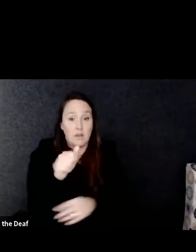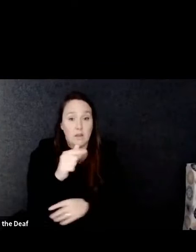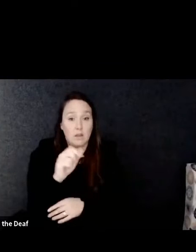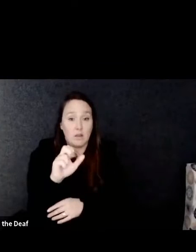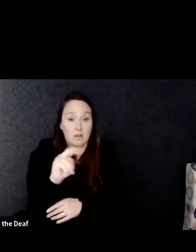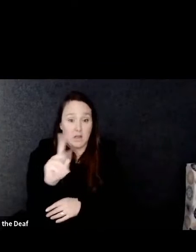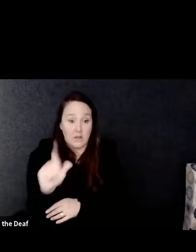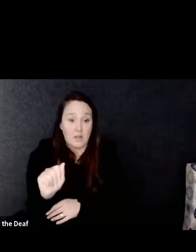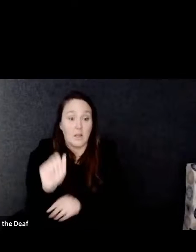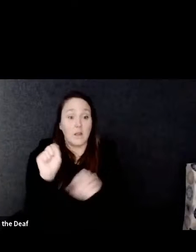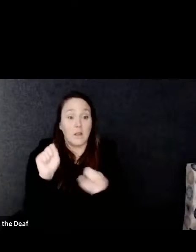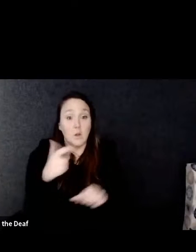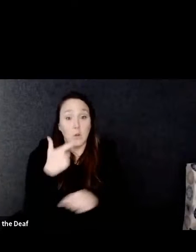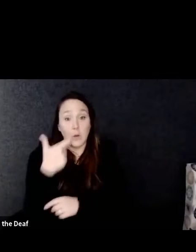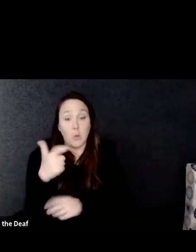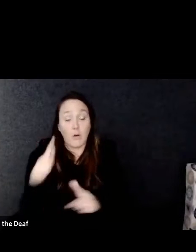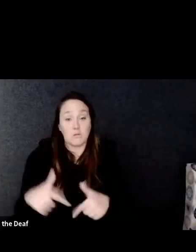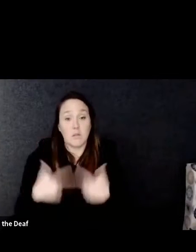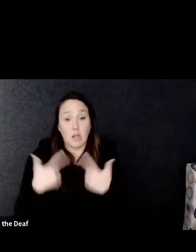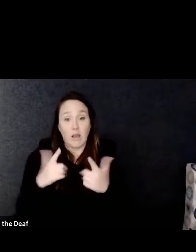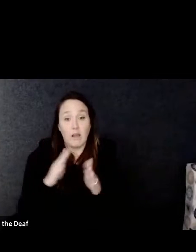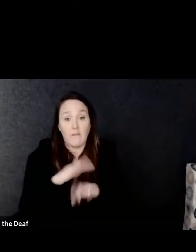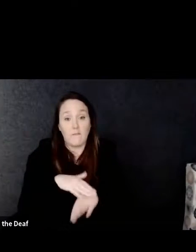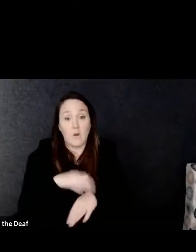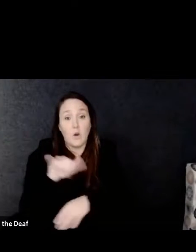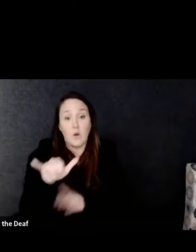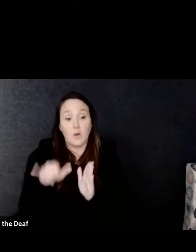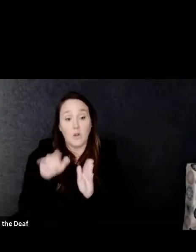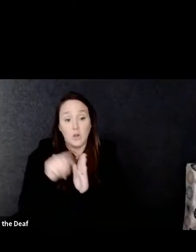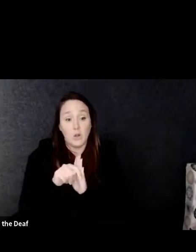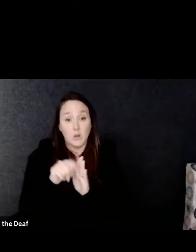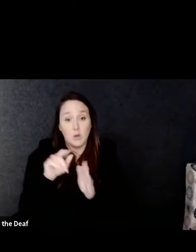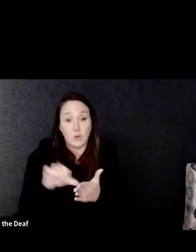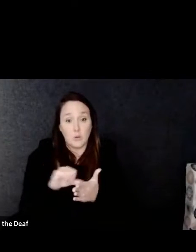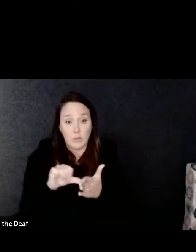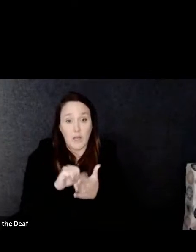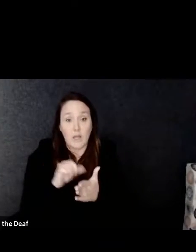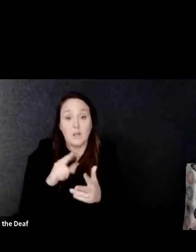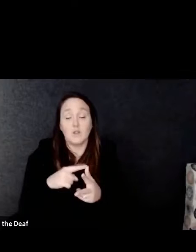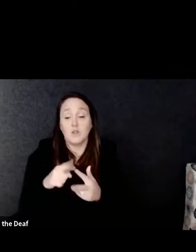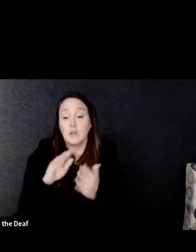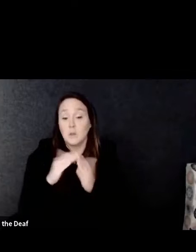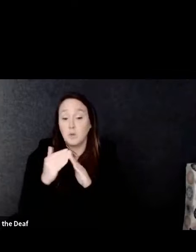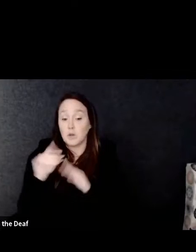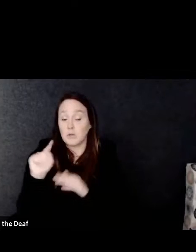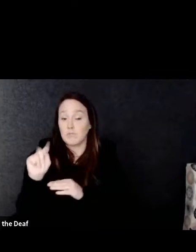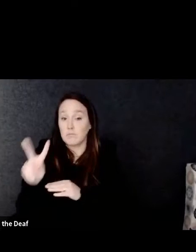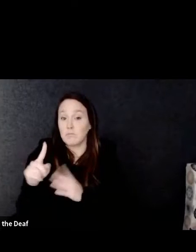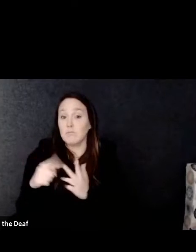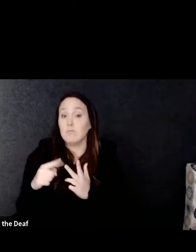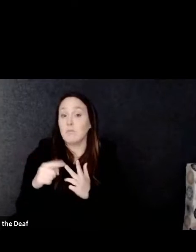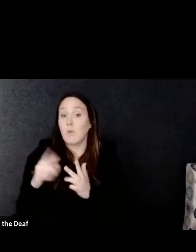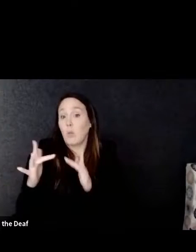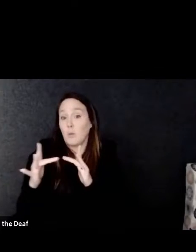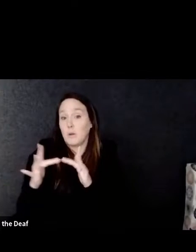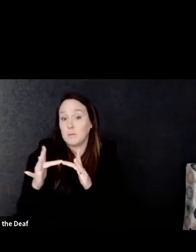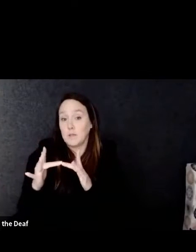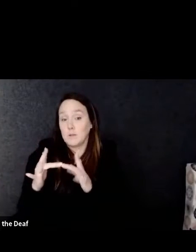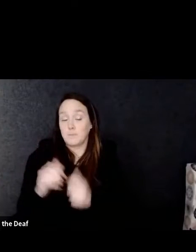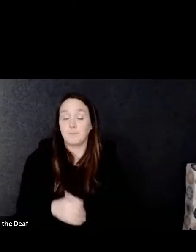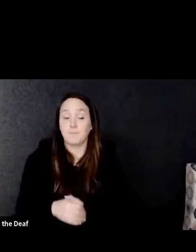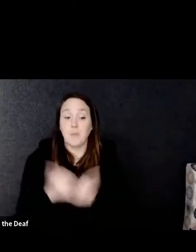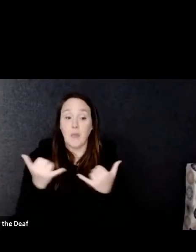the meeting live on Knox County's YouTube page, community television, or the Knox County website. Now I'll move on to the